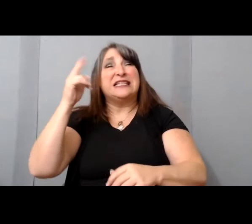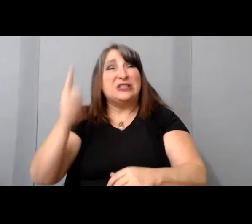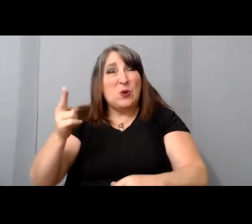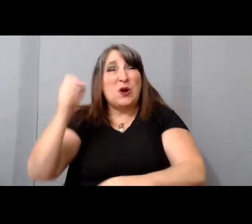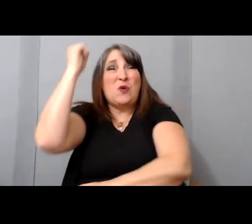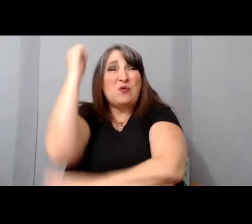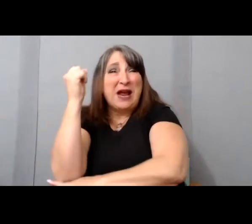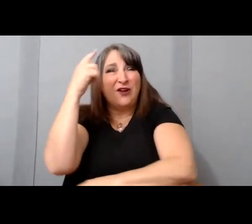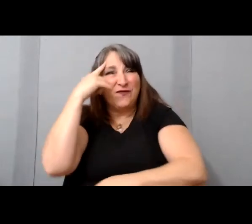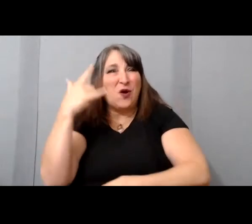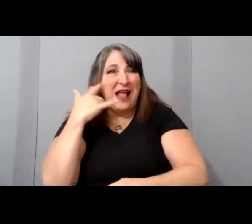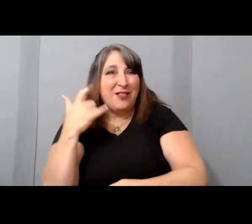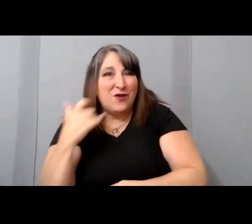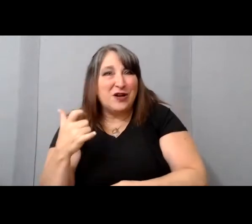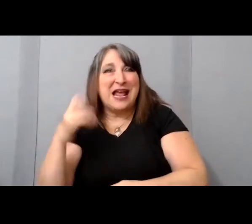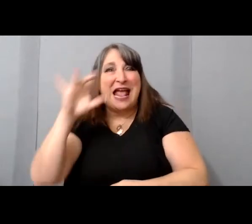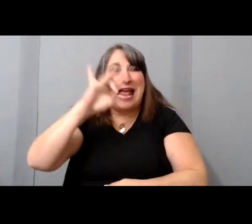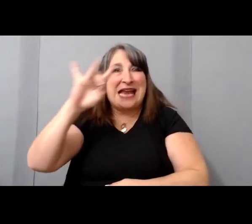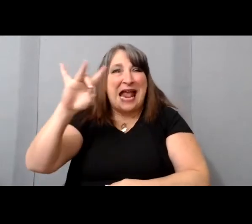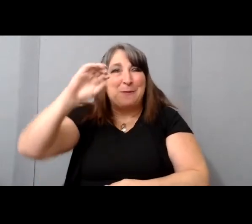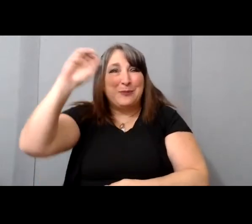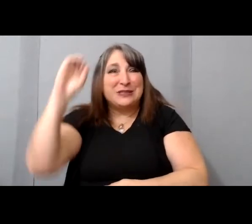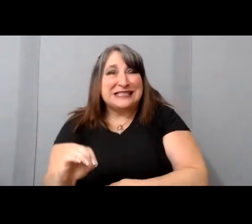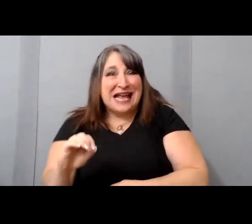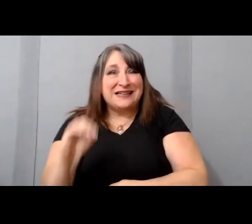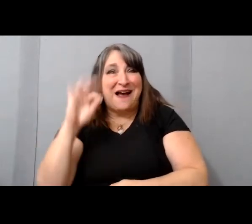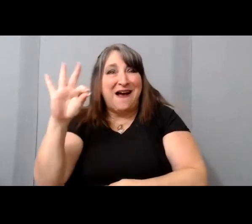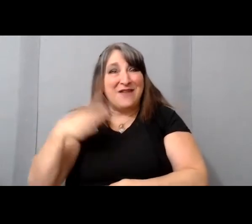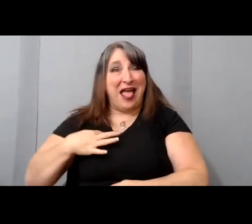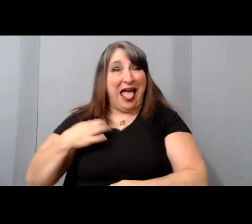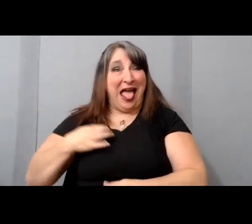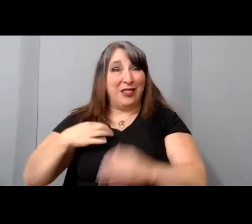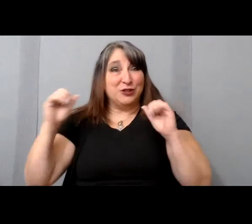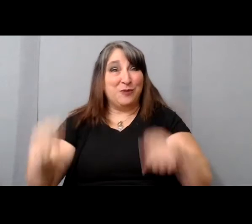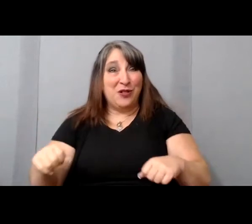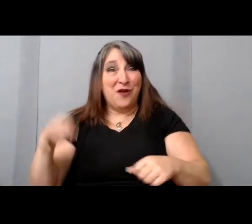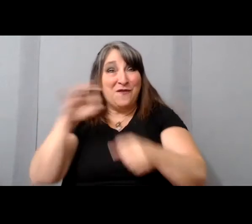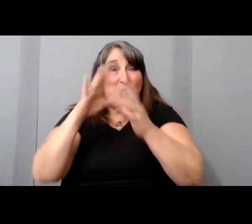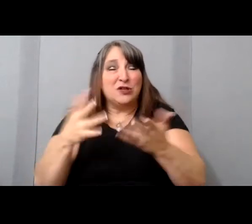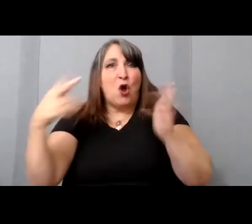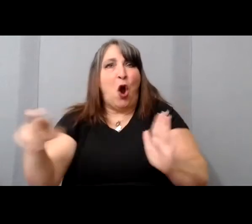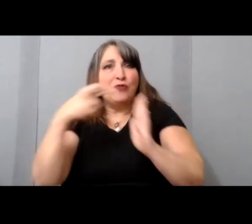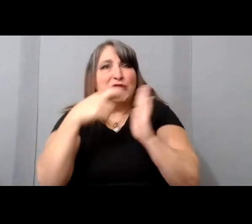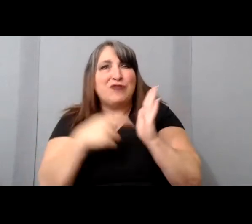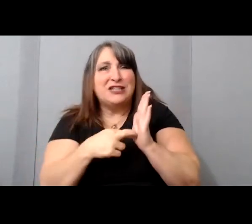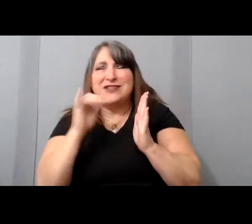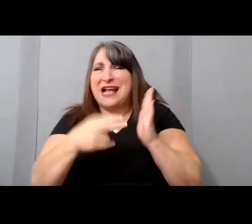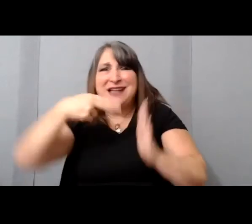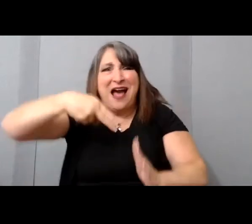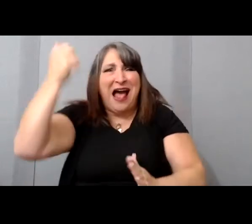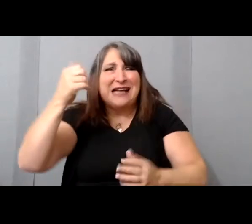than 88% of eligible voters already registered. You know, that's the highest rate that we've had in